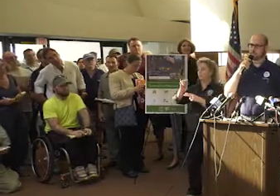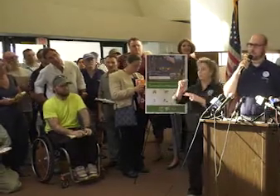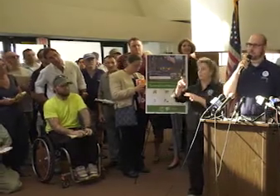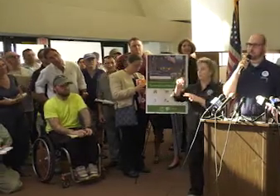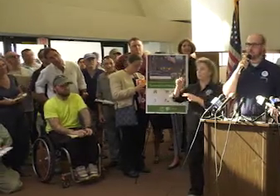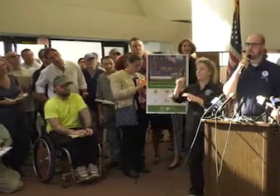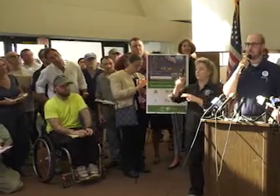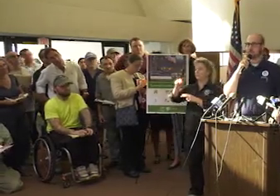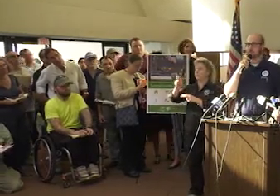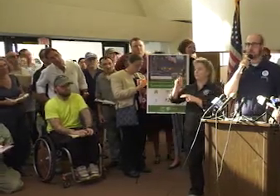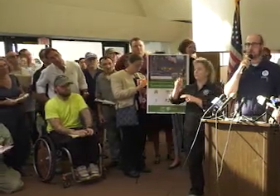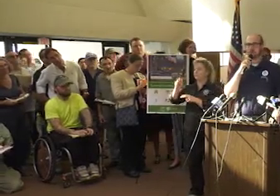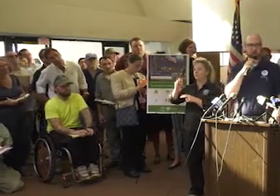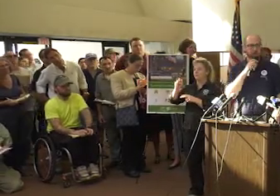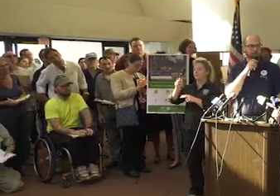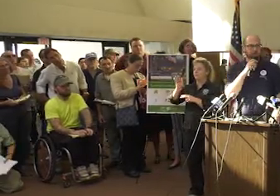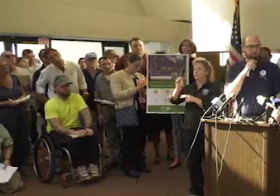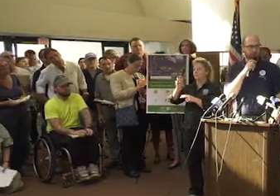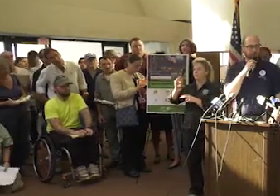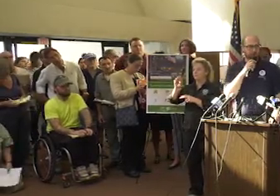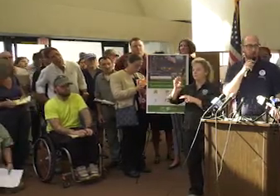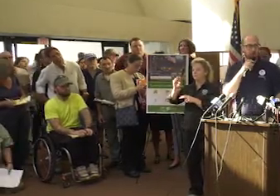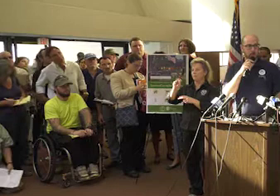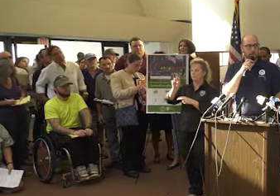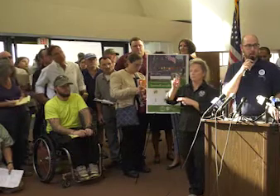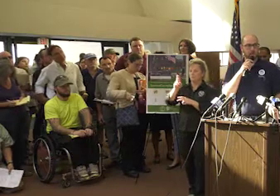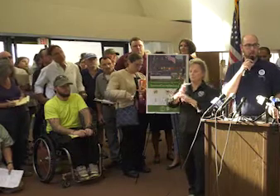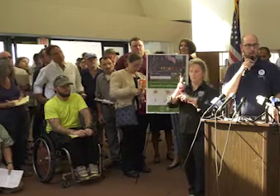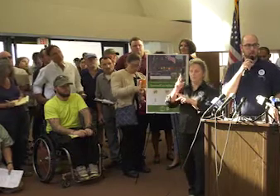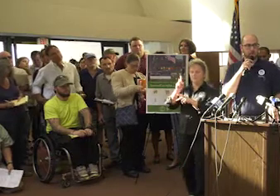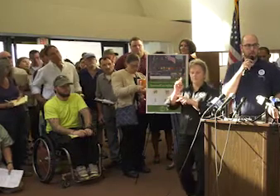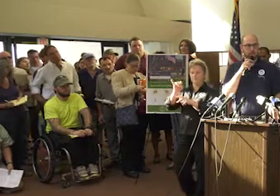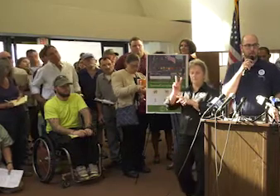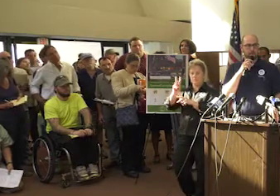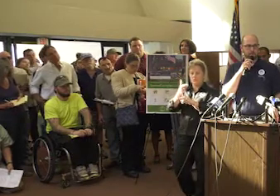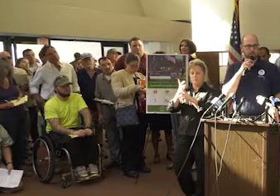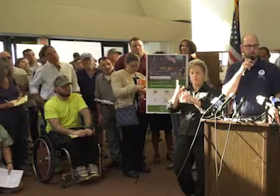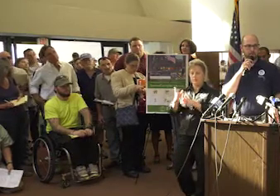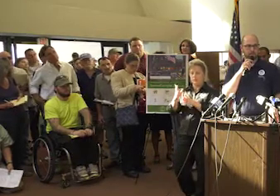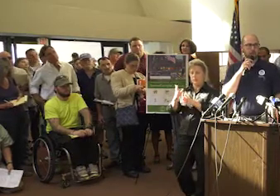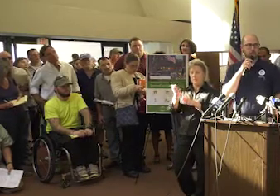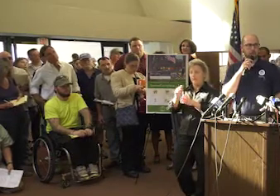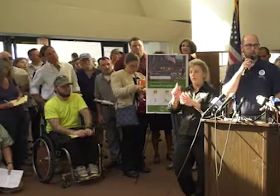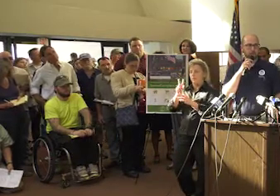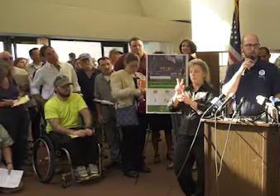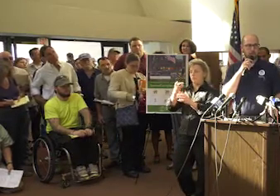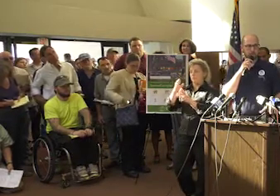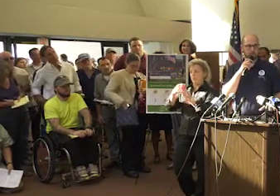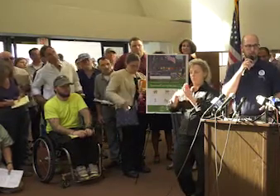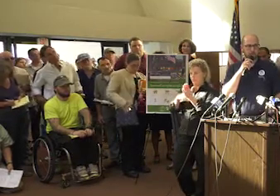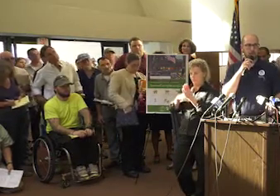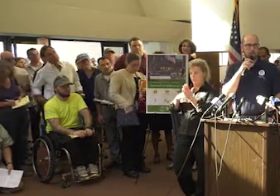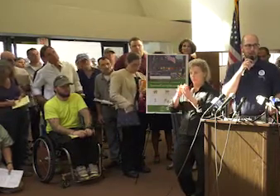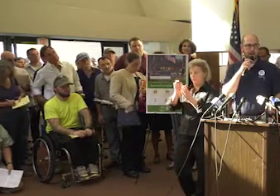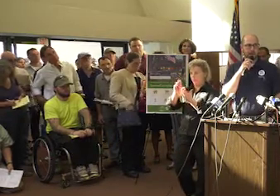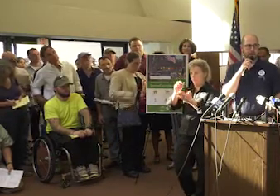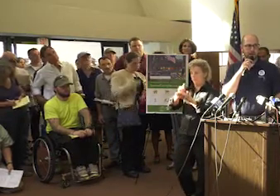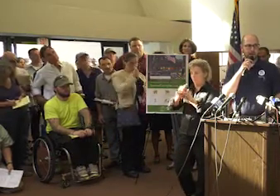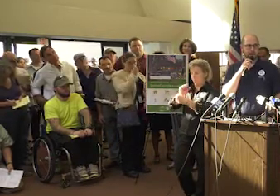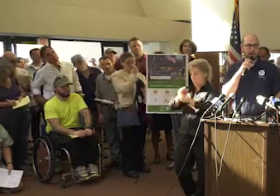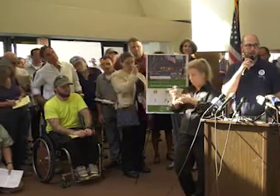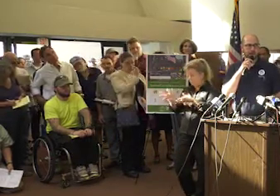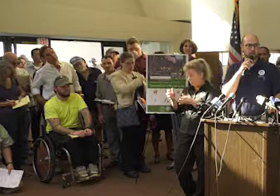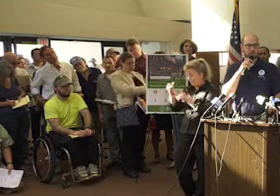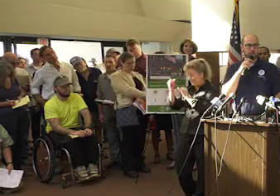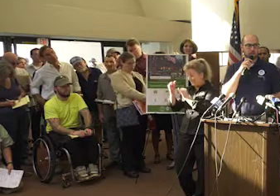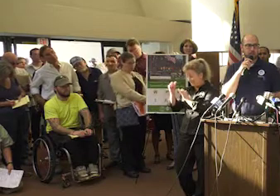Pezzapain. I'm the FEMA Division Supervisor for Sonoma County. Everybody who's registered for FEMA assistance, we're going to work closely with each survivor and